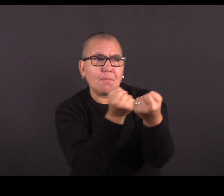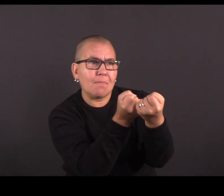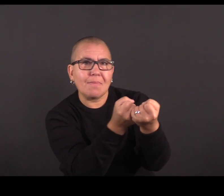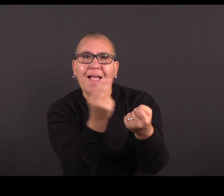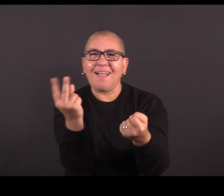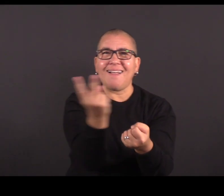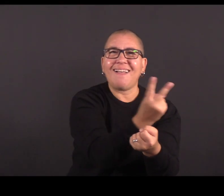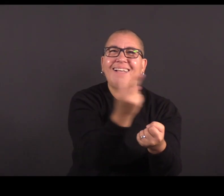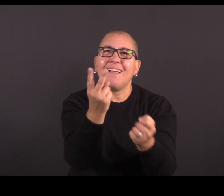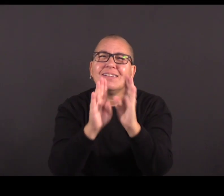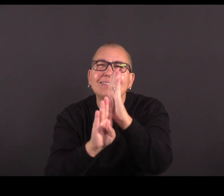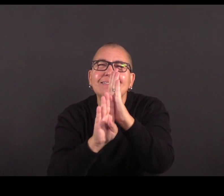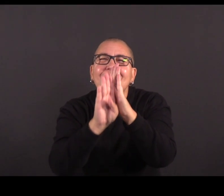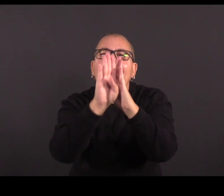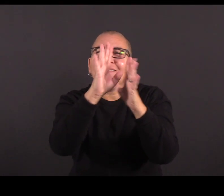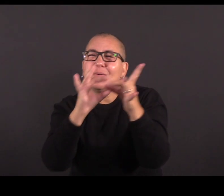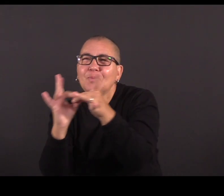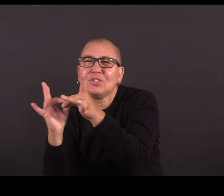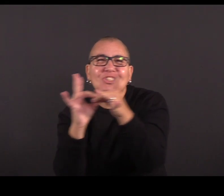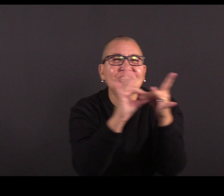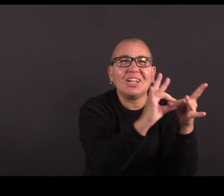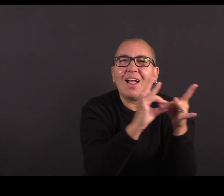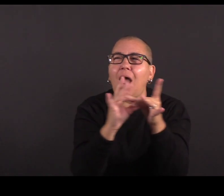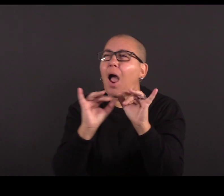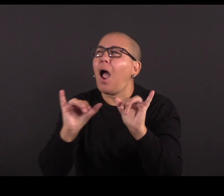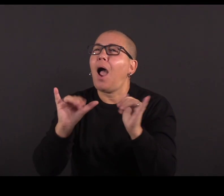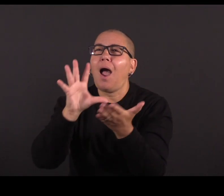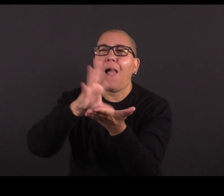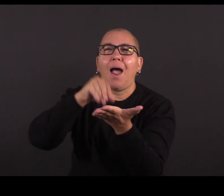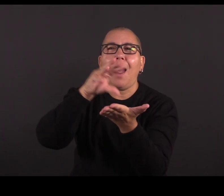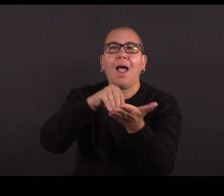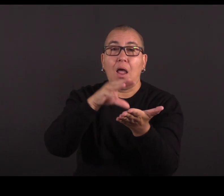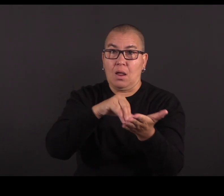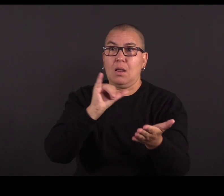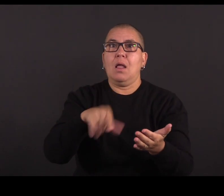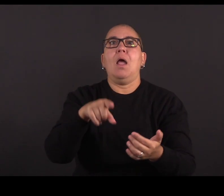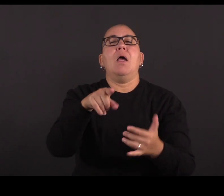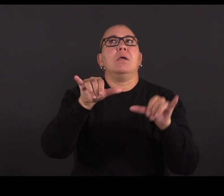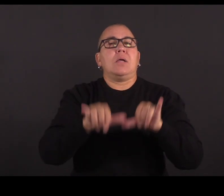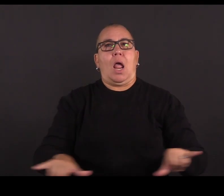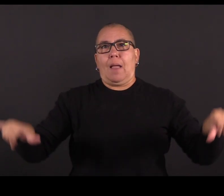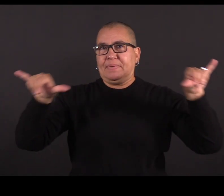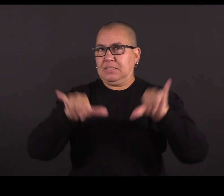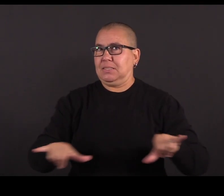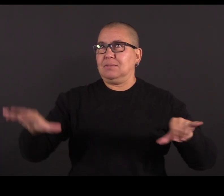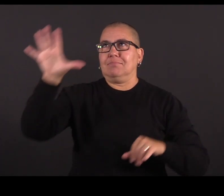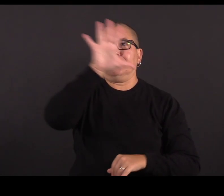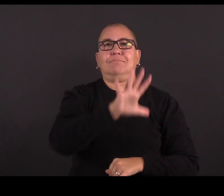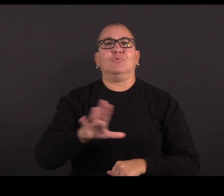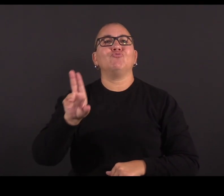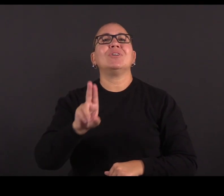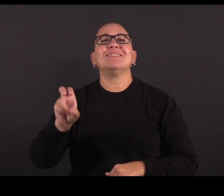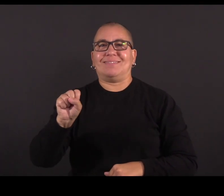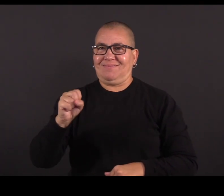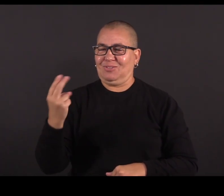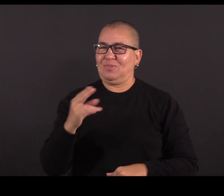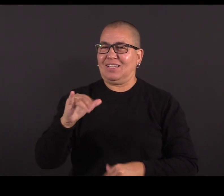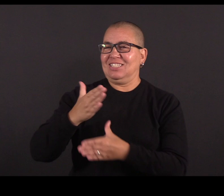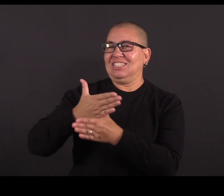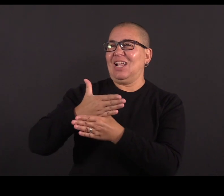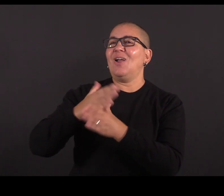This type of shared housing is being used more and more across the country, particularly with rapid rehousing